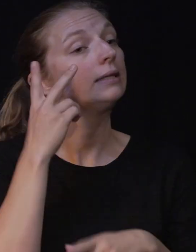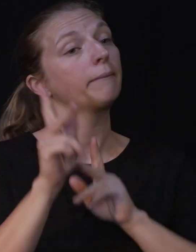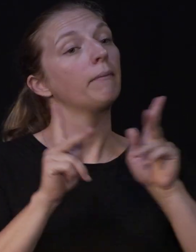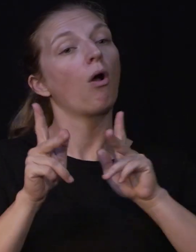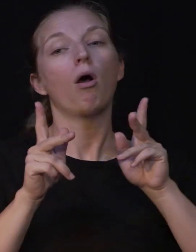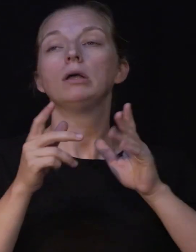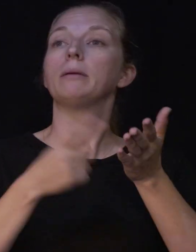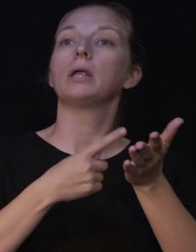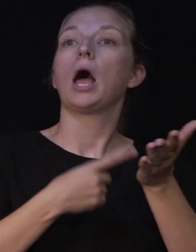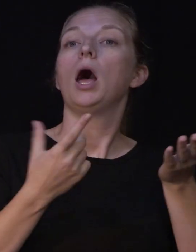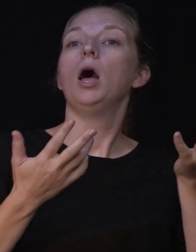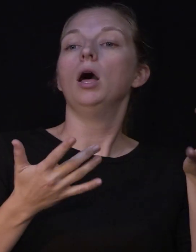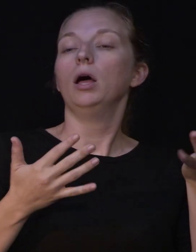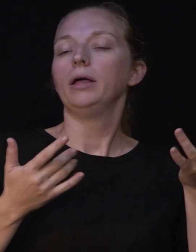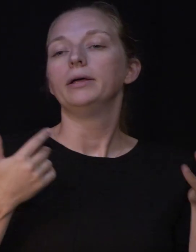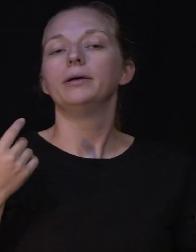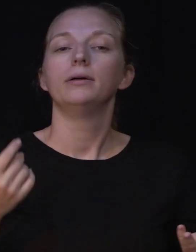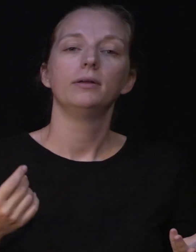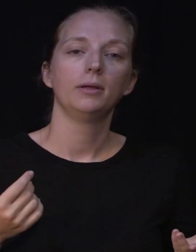people sometimes,